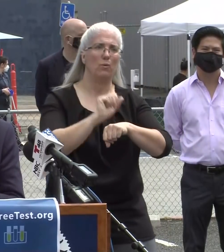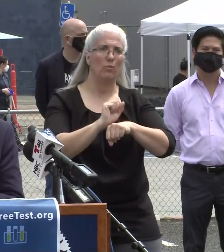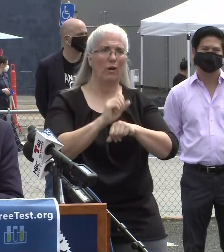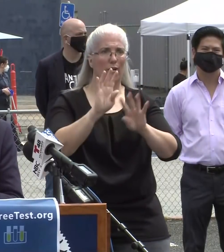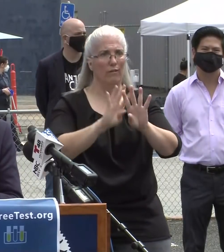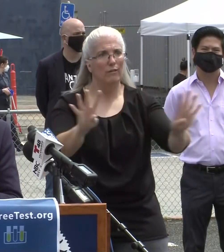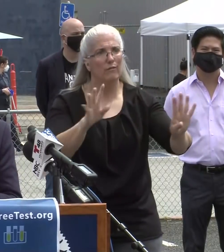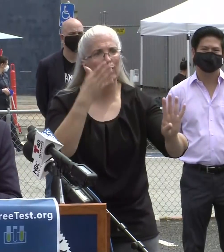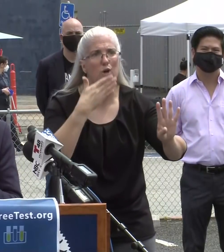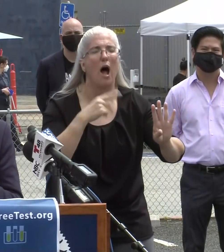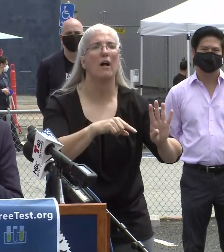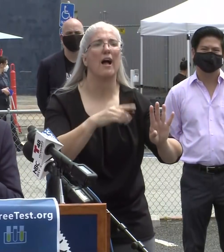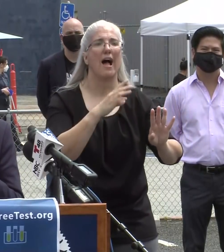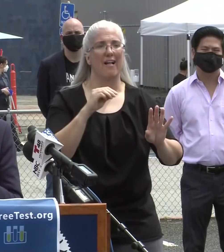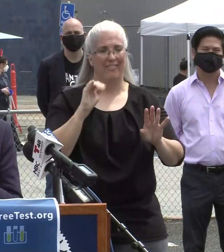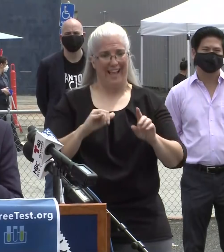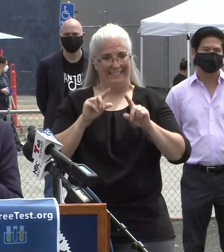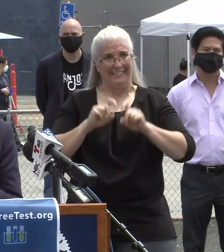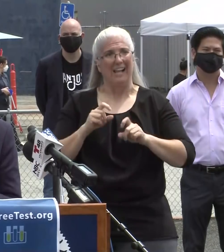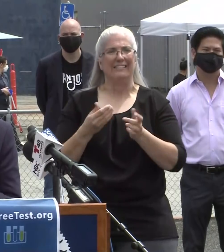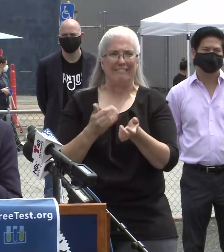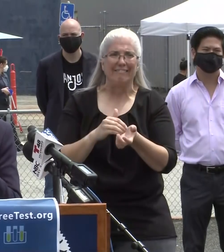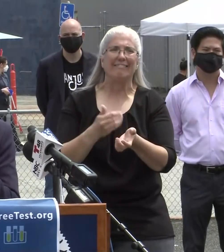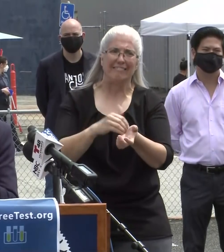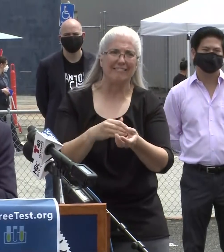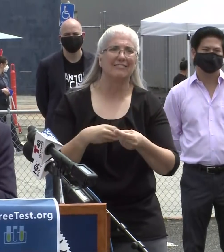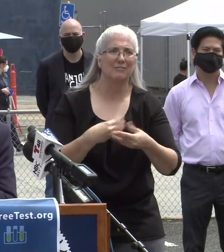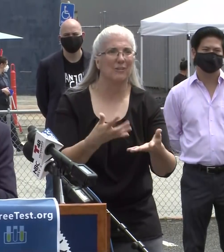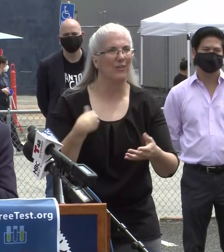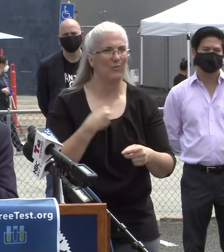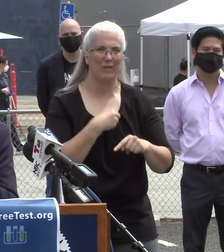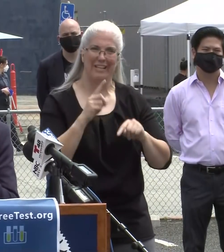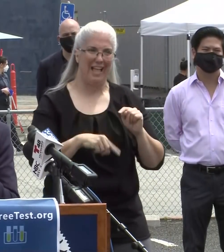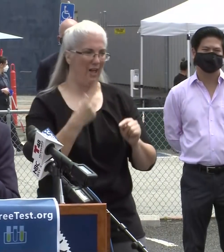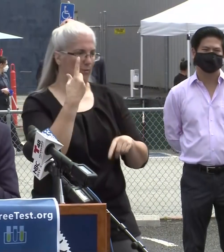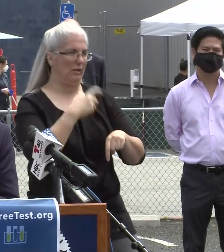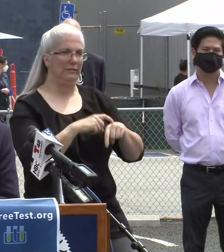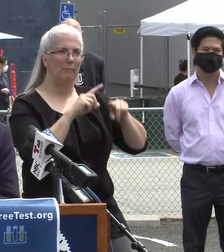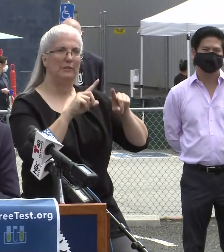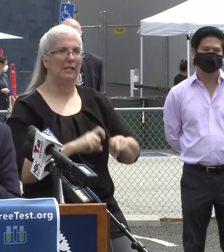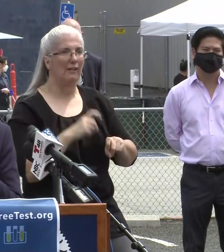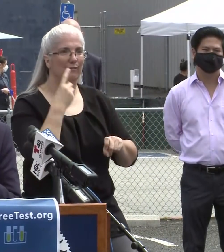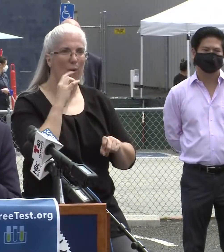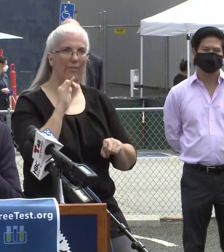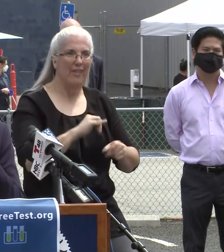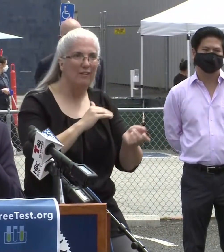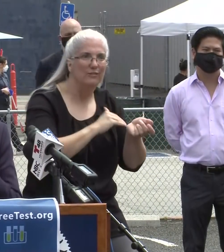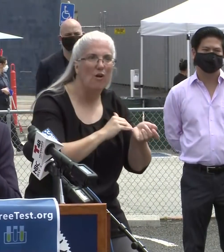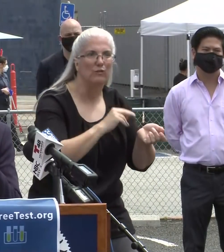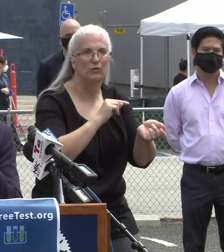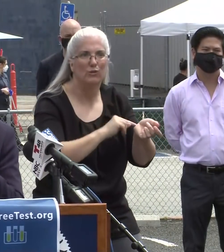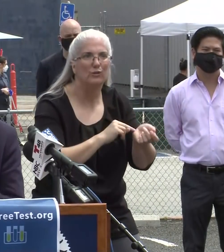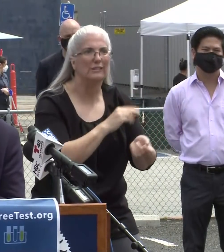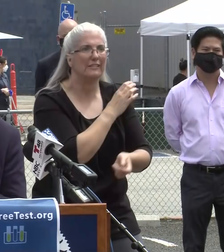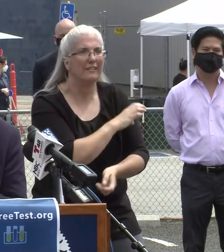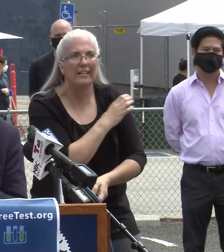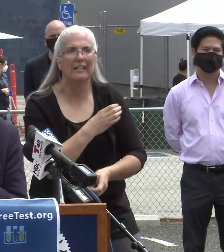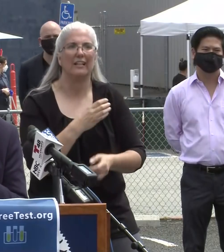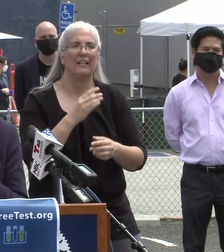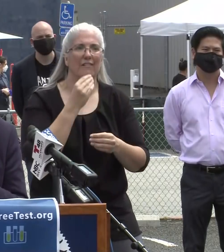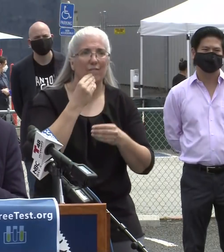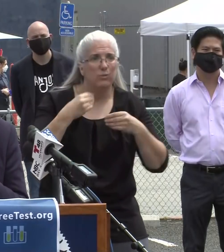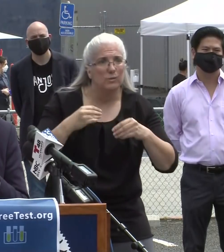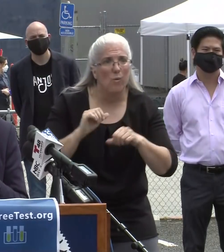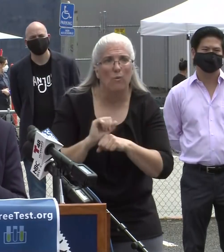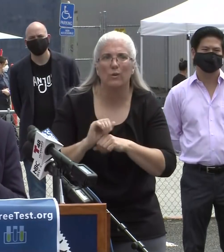and they get tested again. So you can't just do it once, you have to do it on a regular basis. And that's why it's important for the employers